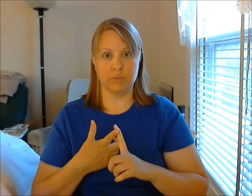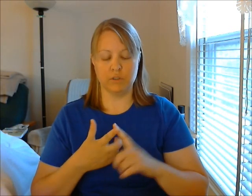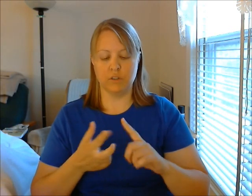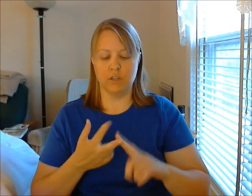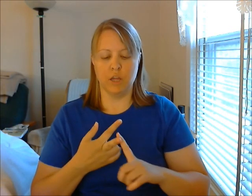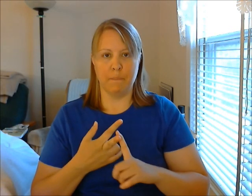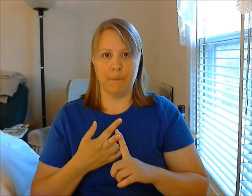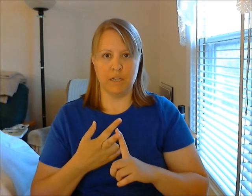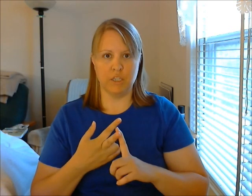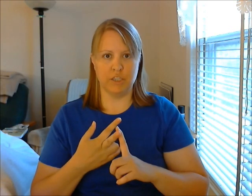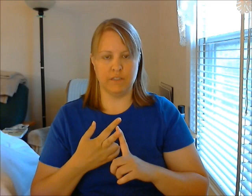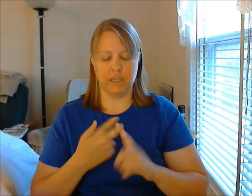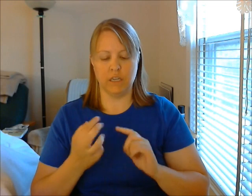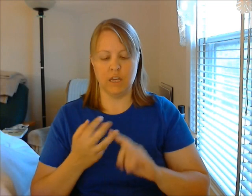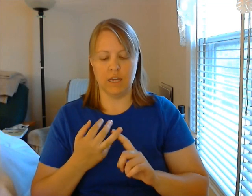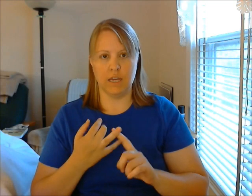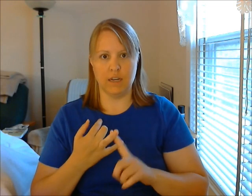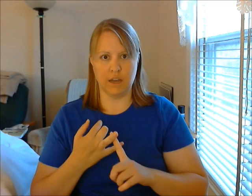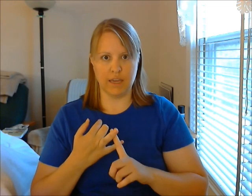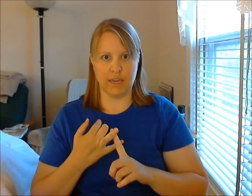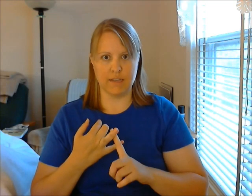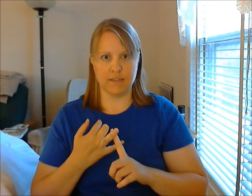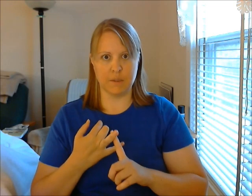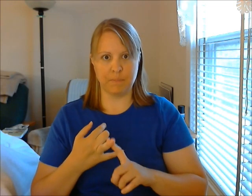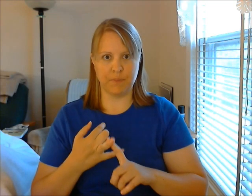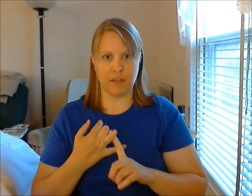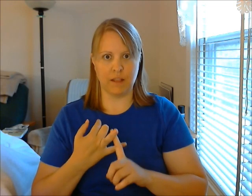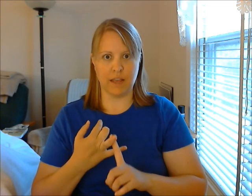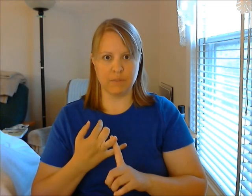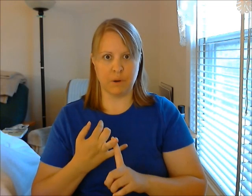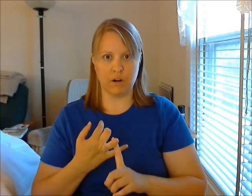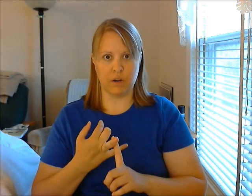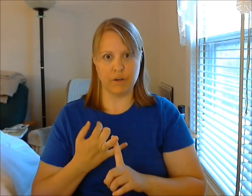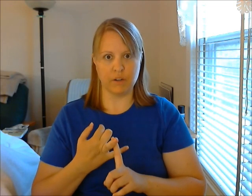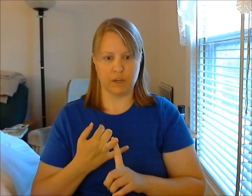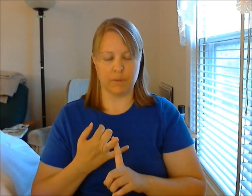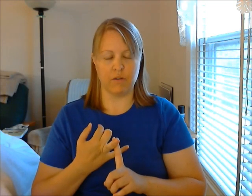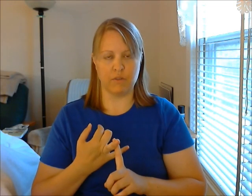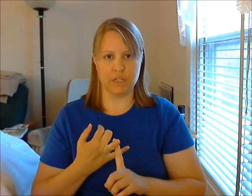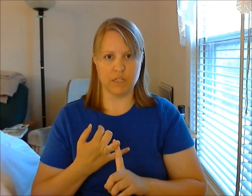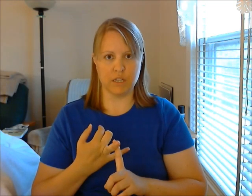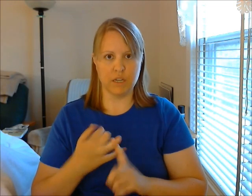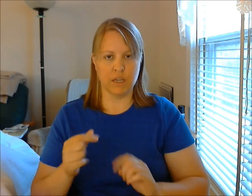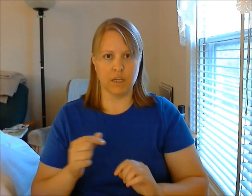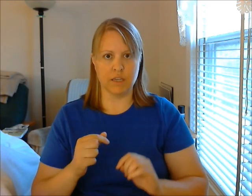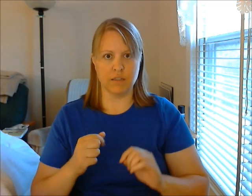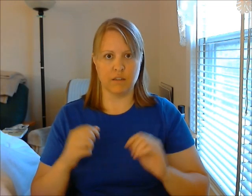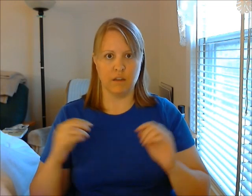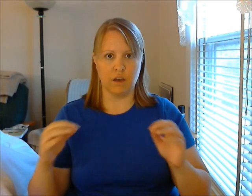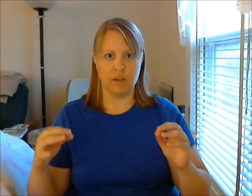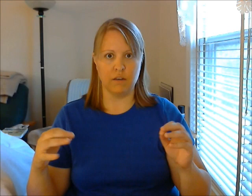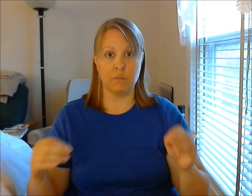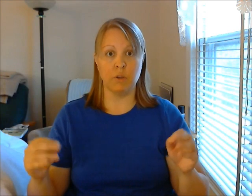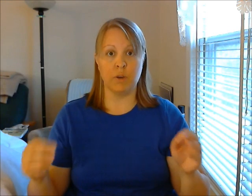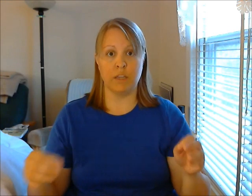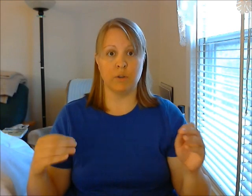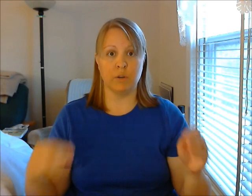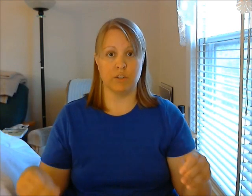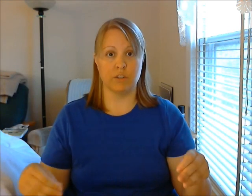verbs, body shifting, and eye gaze. Now the last part I want to talk about for this is WH questions, which